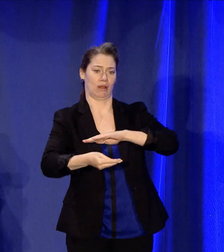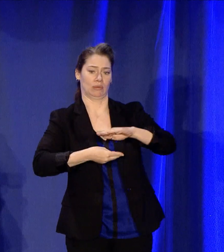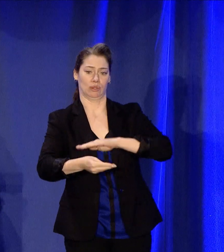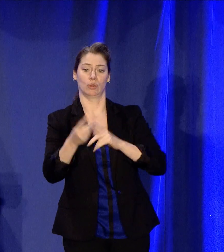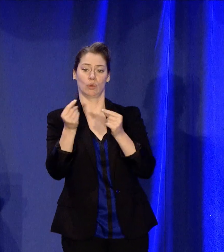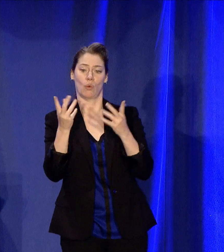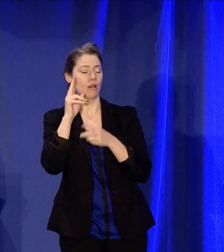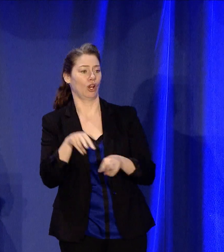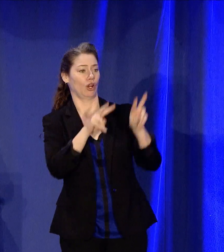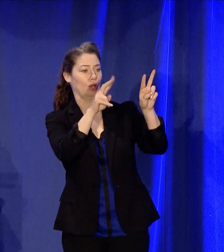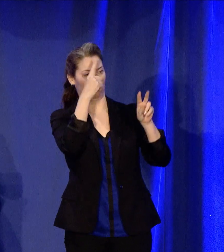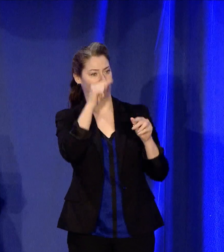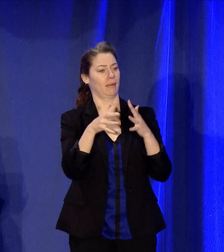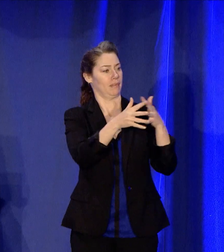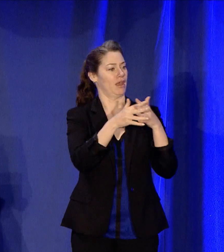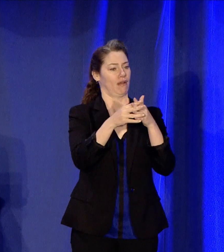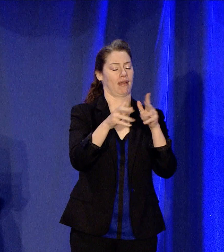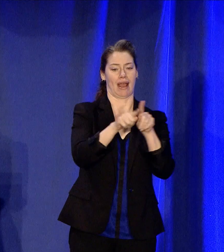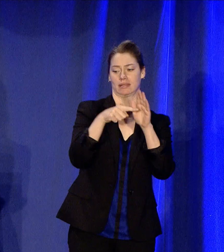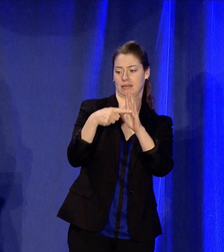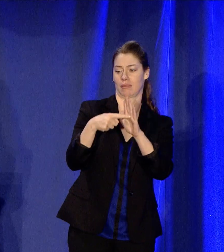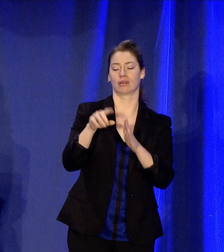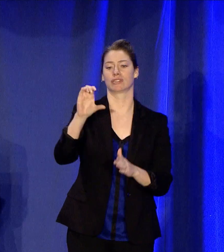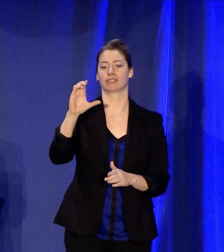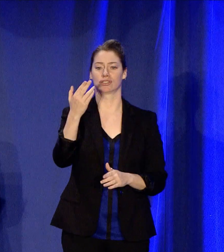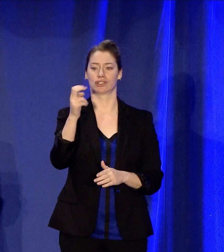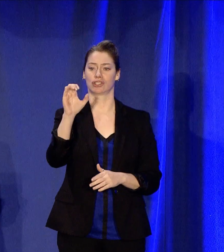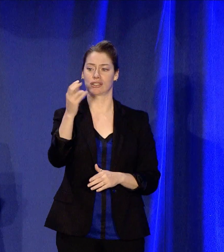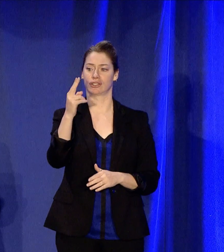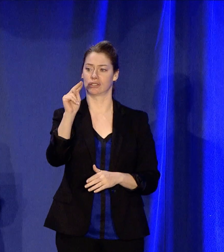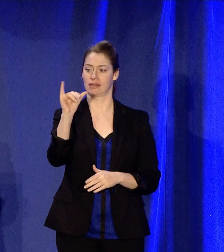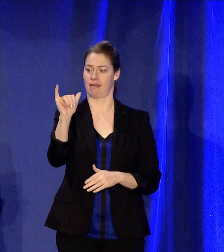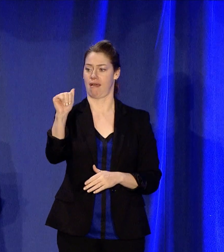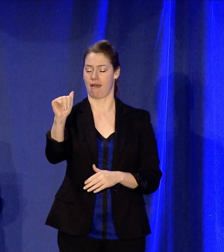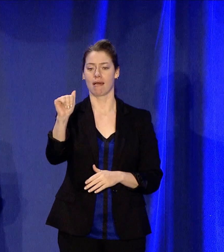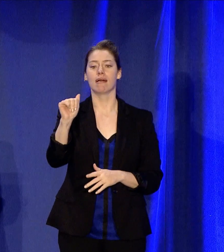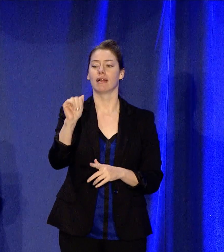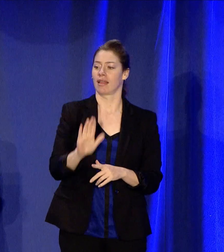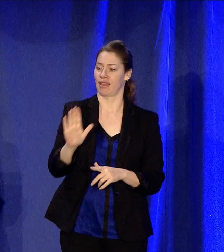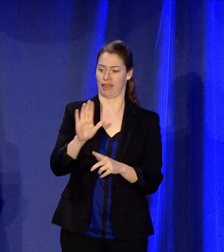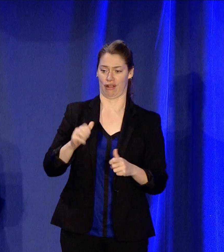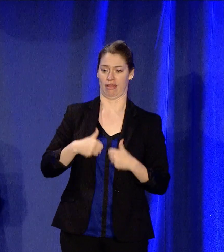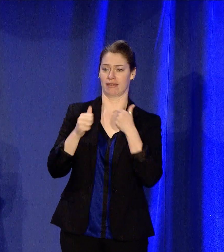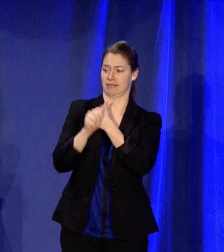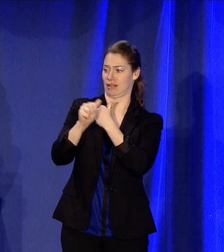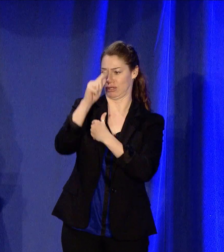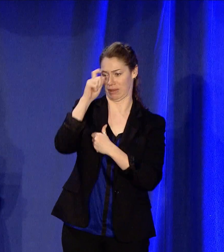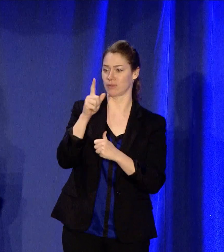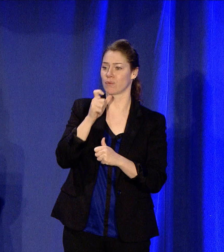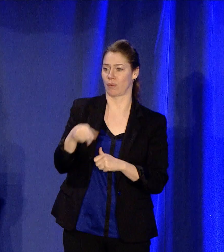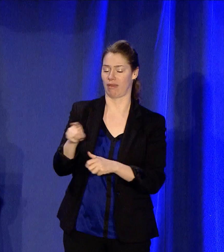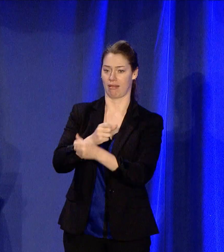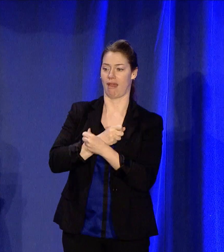America. Men in Chechnya whose lives are at peril because of whom they love, they look to